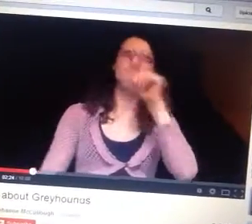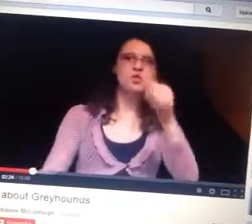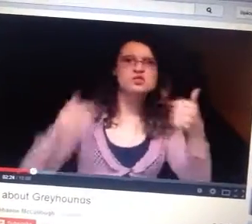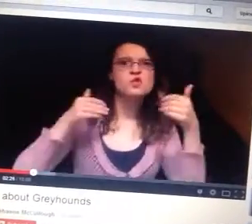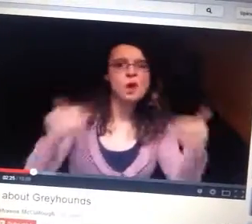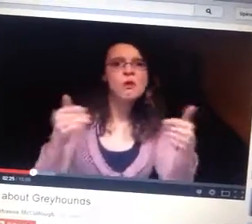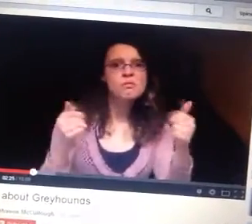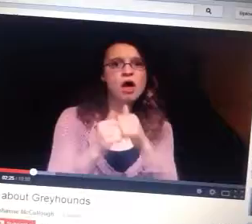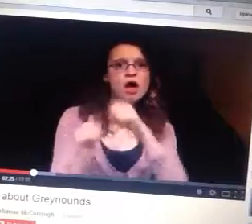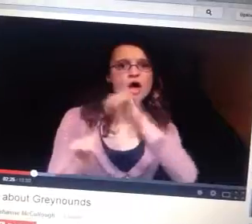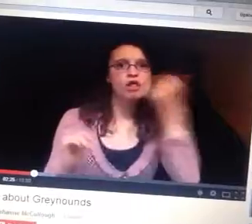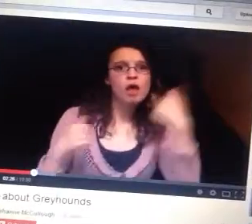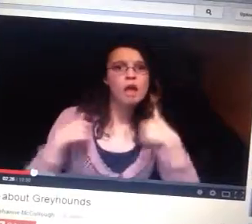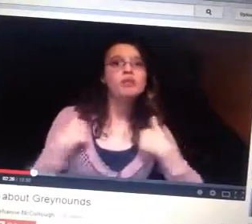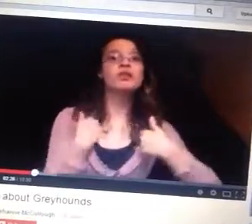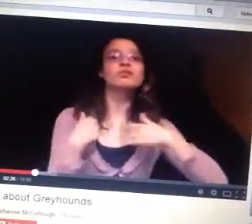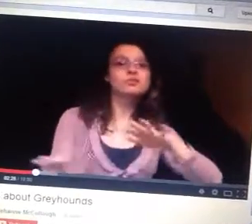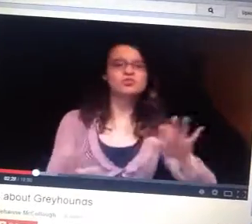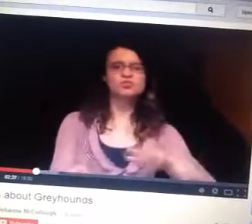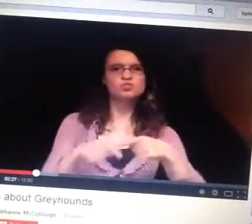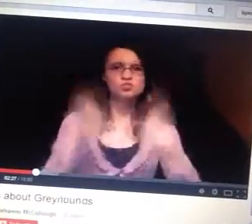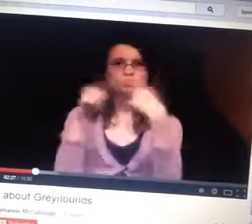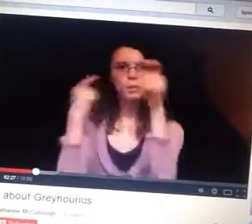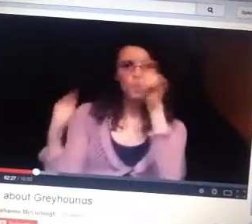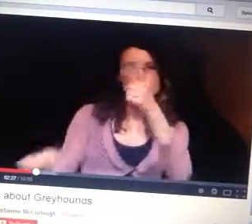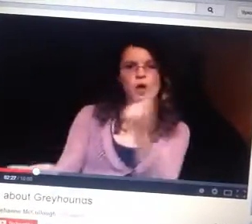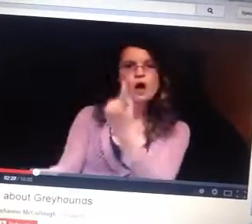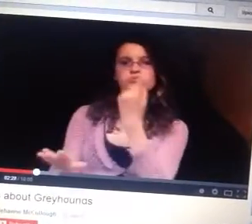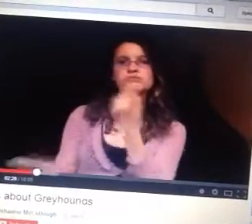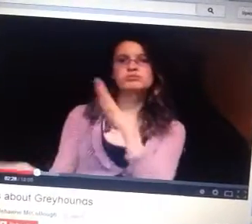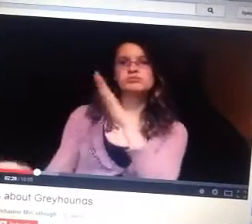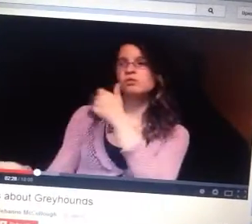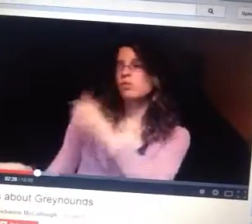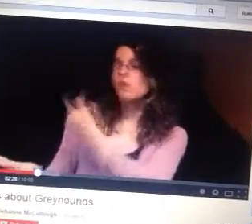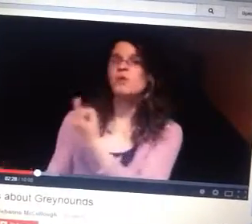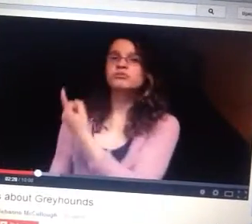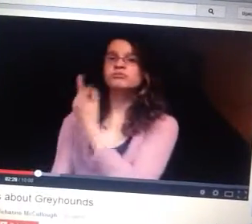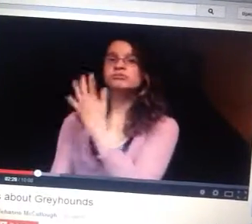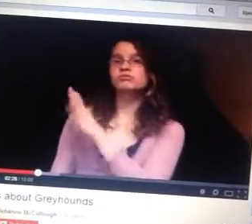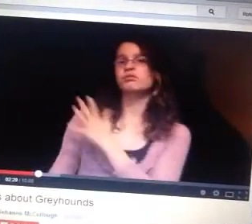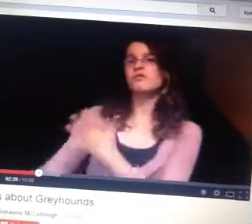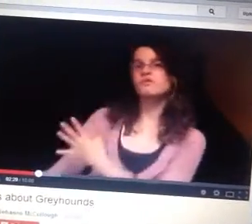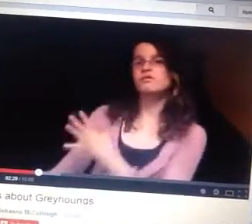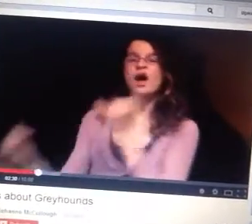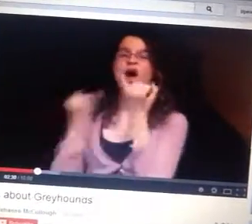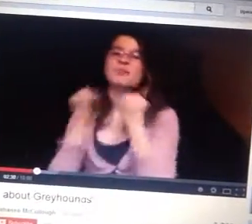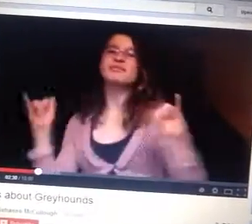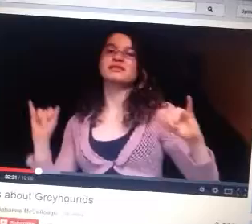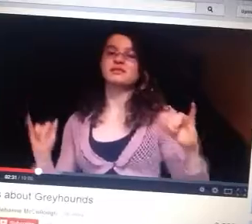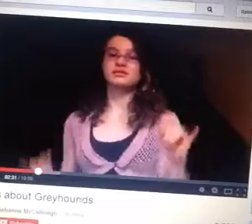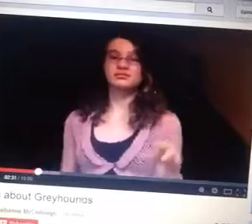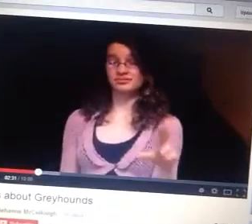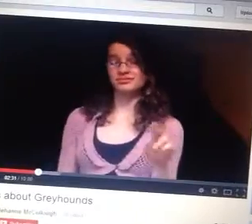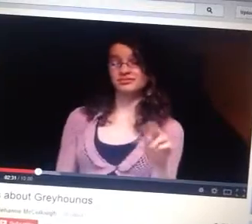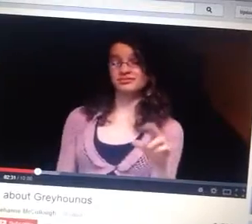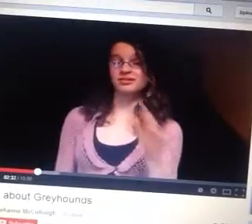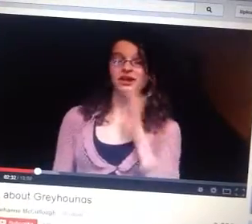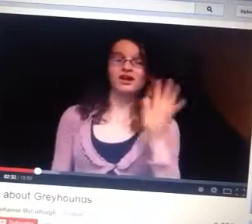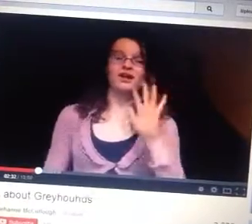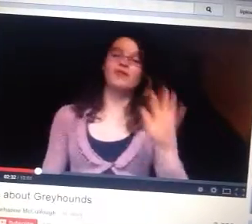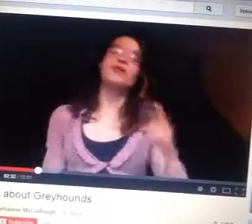is that Greyhounds, that they don't get along with other animals, and that they like to be left